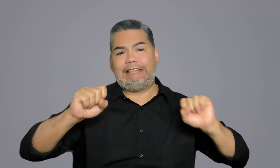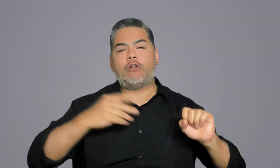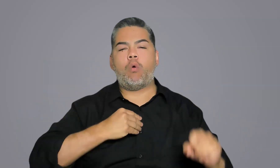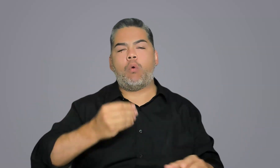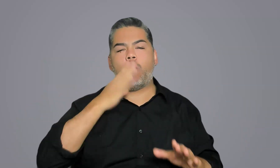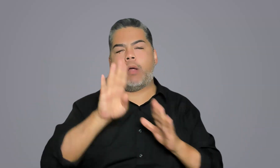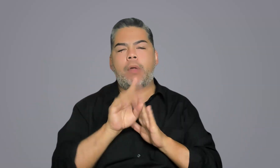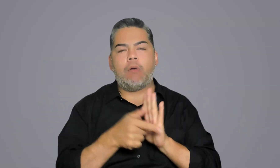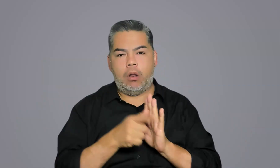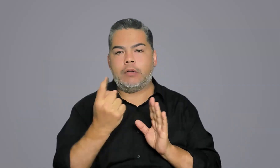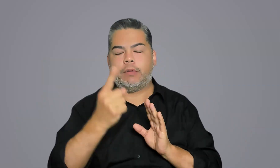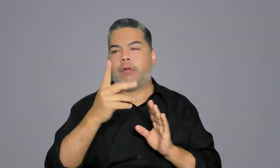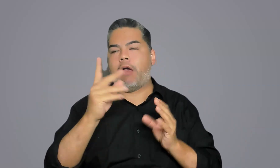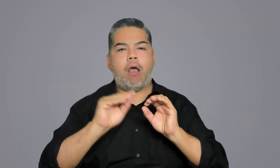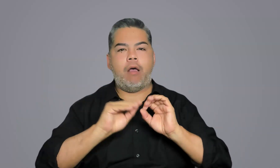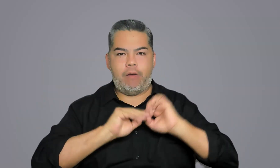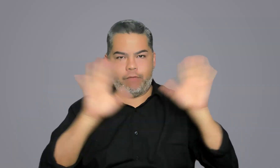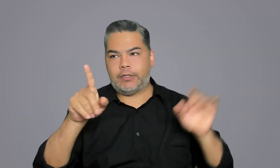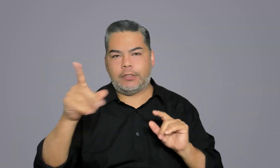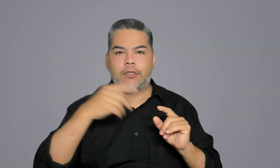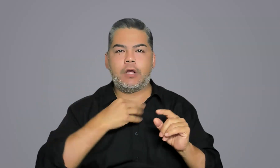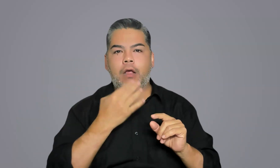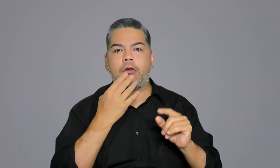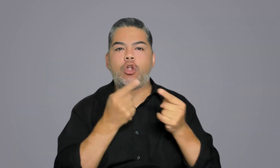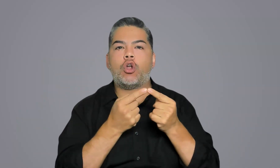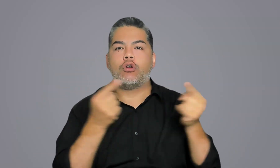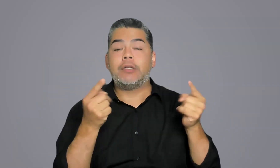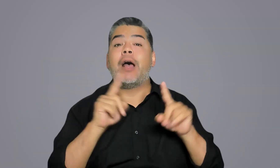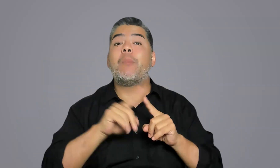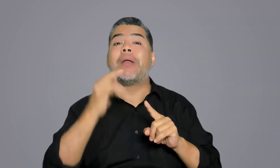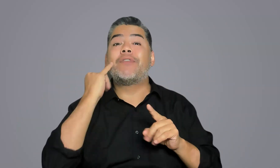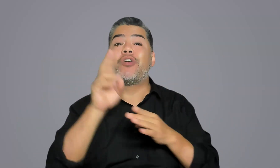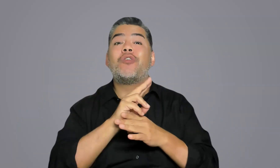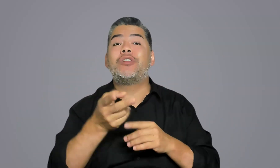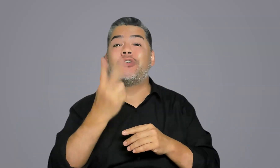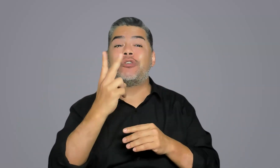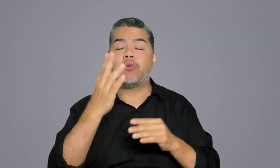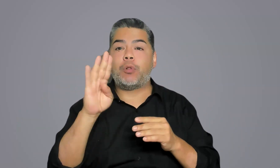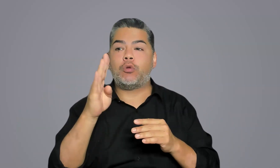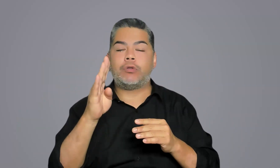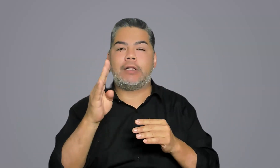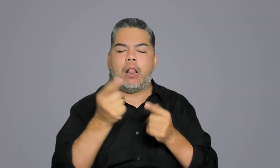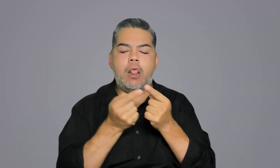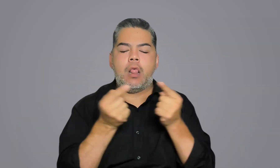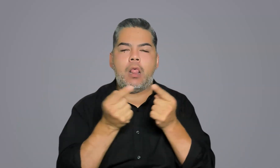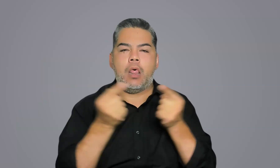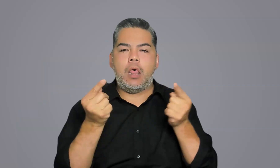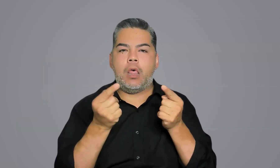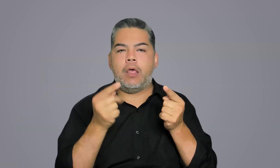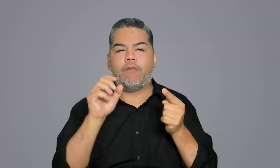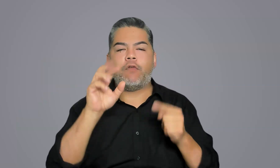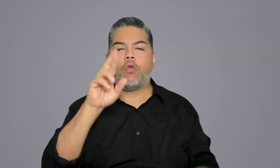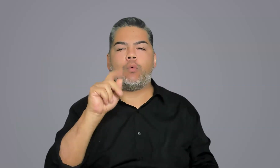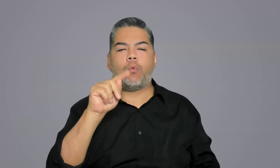that's kind of more obvious when it comes to color contrast. But if you're using two blues that are just slightly off contrast when it comes to the ratios, it